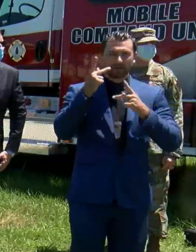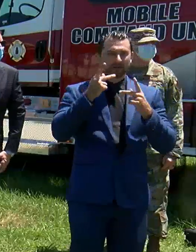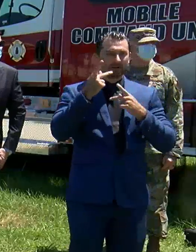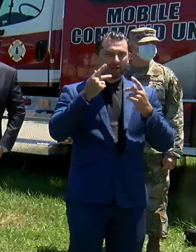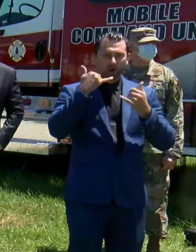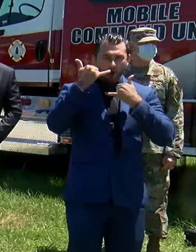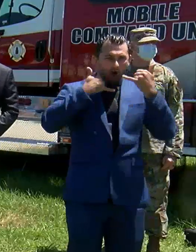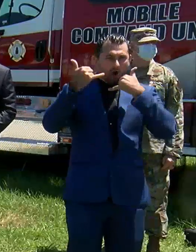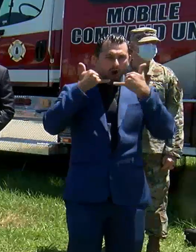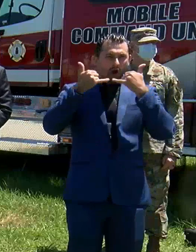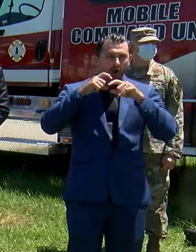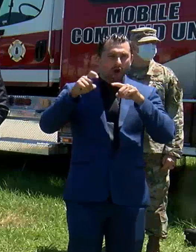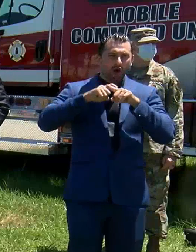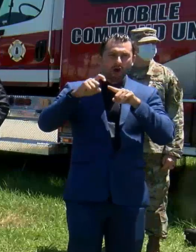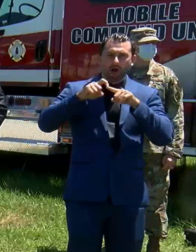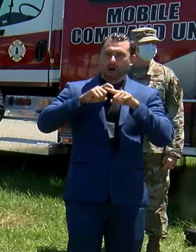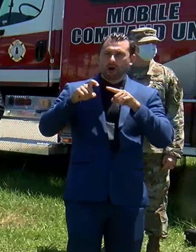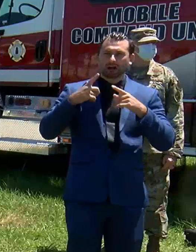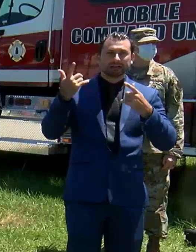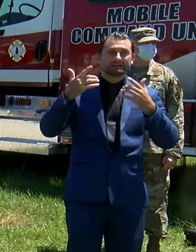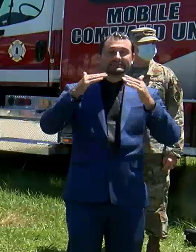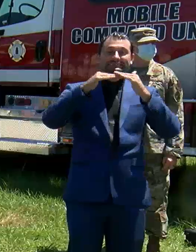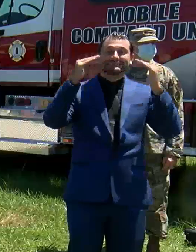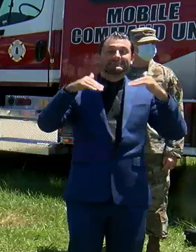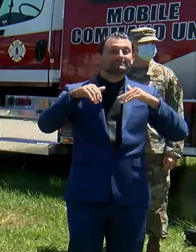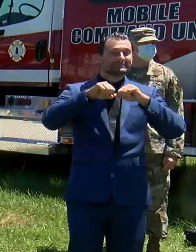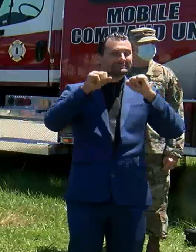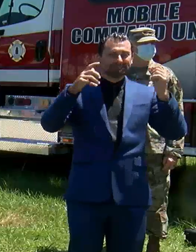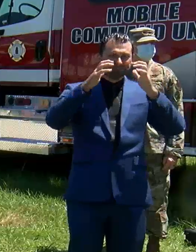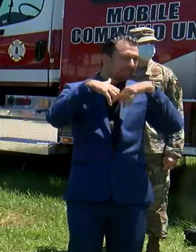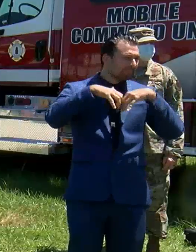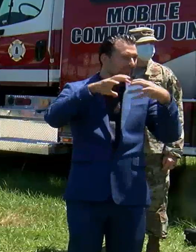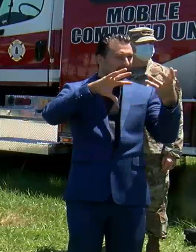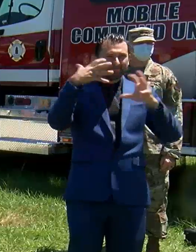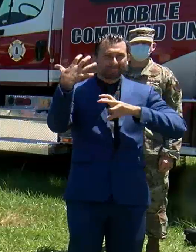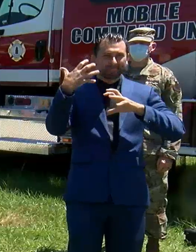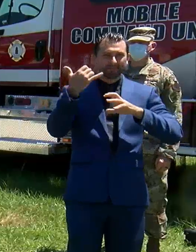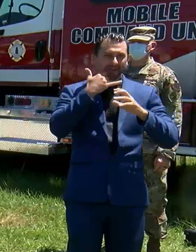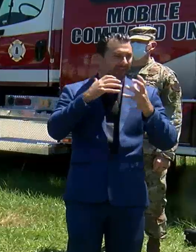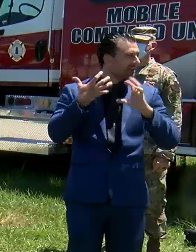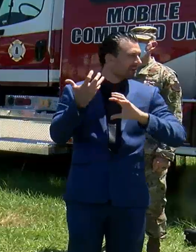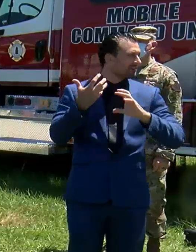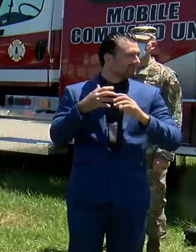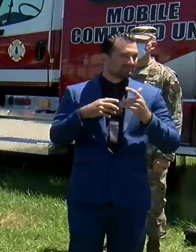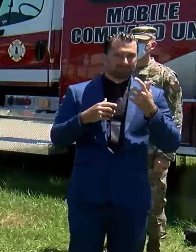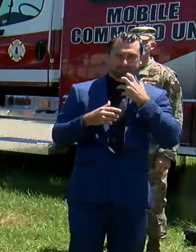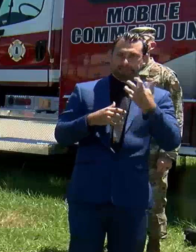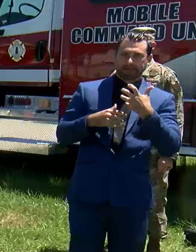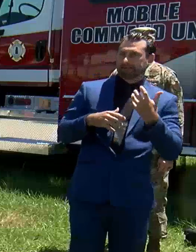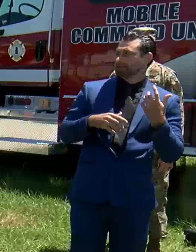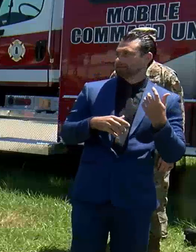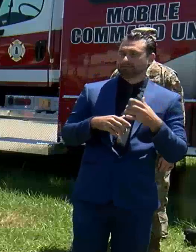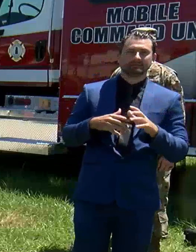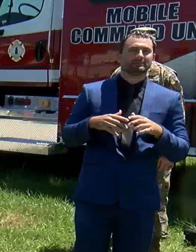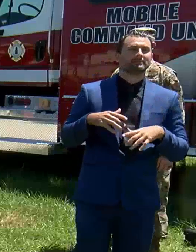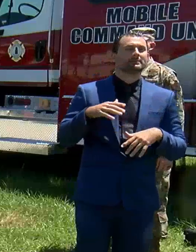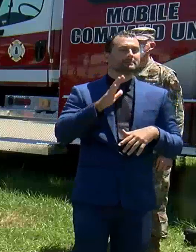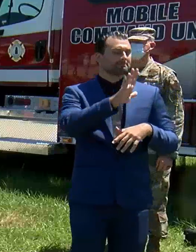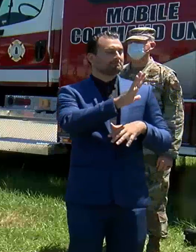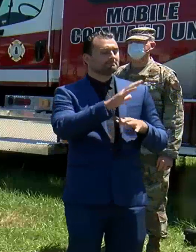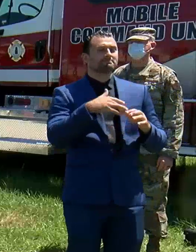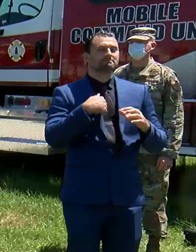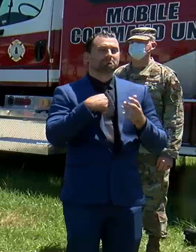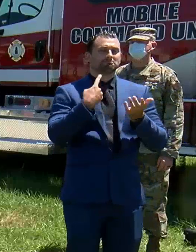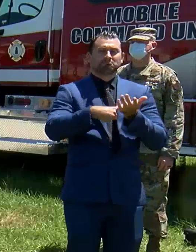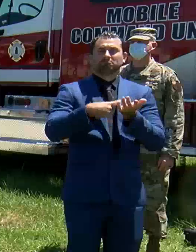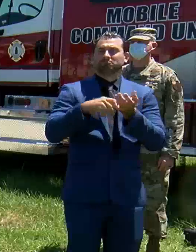still broken. Is it broken? And do you have a timeline to get it? So we went through the numbers, and what you saw is, I mean, this has required a lot